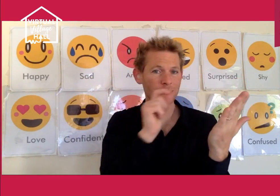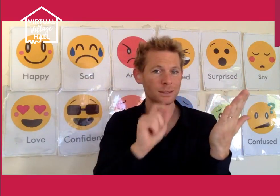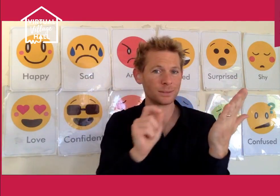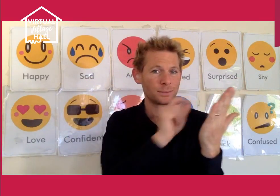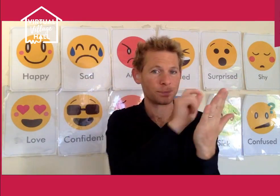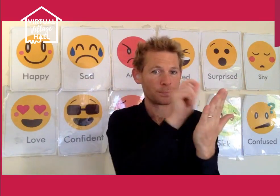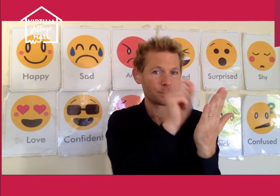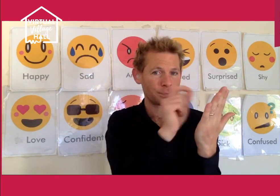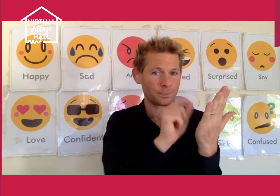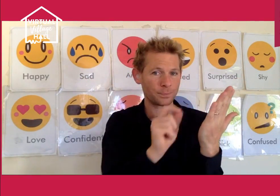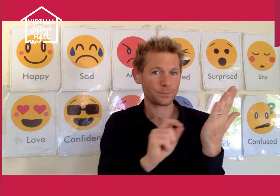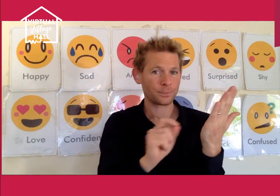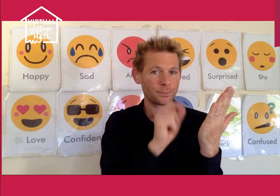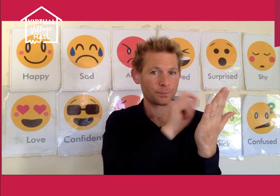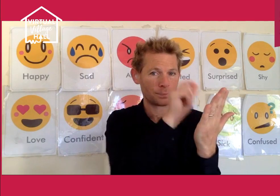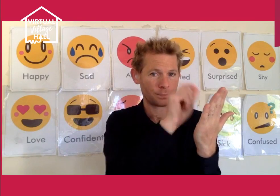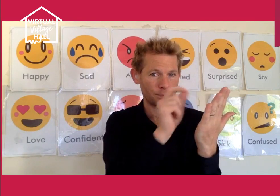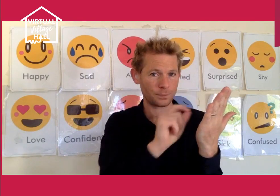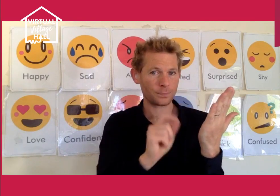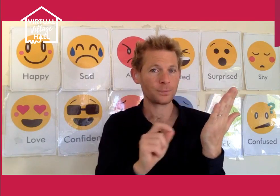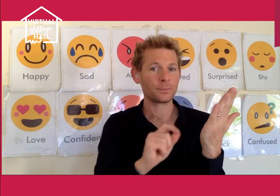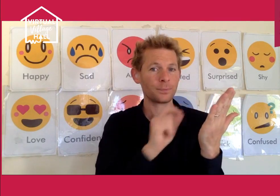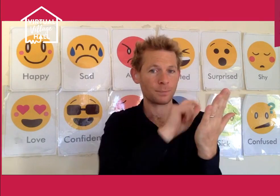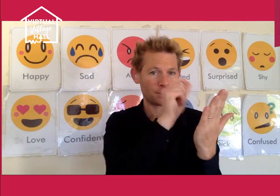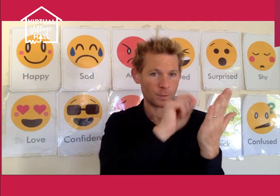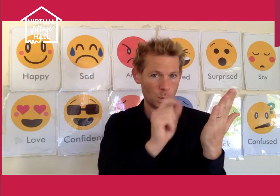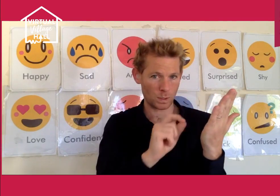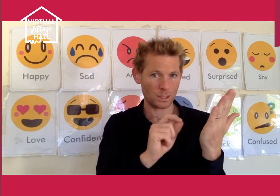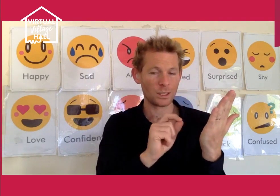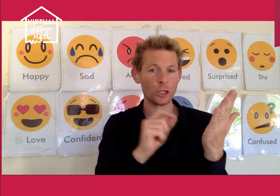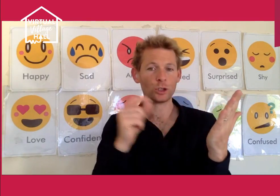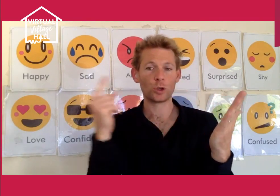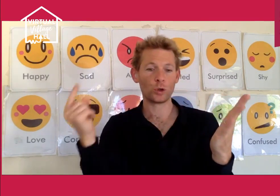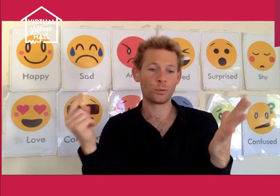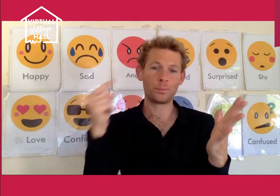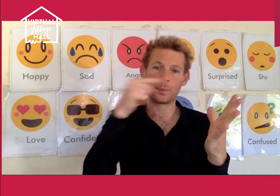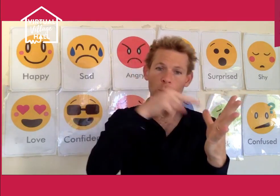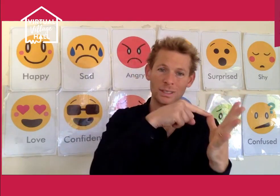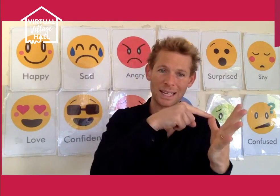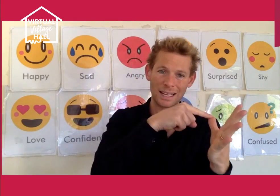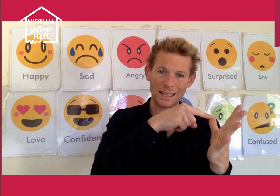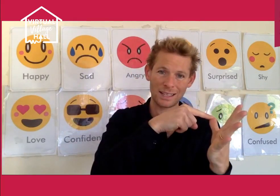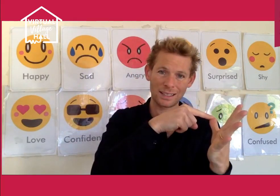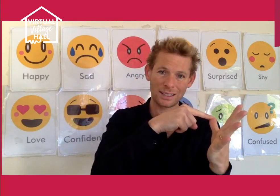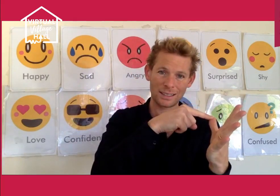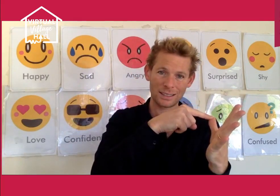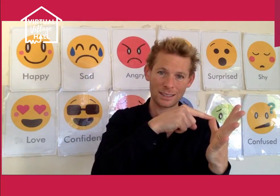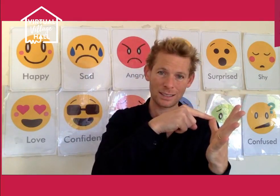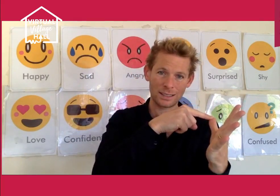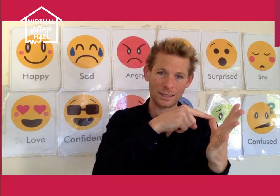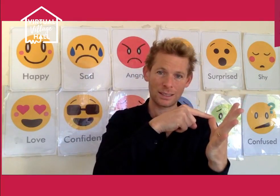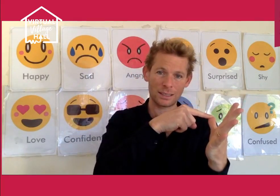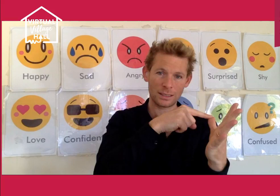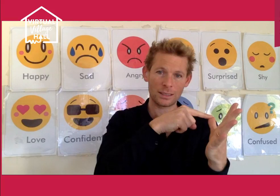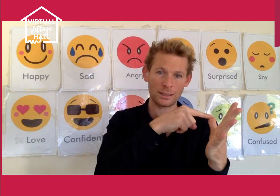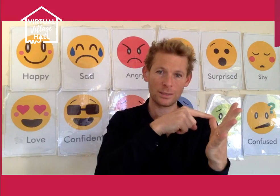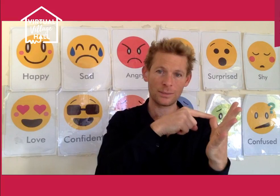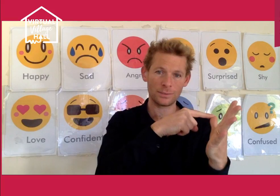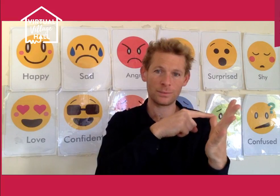pen in your writing hand and your other hand is the page. So that's the direction that you make the sign.